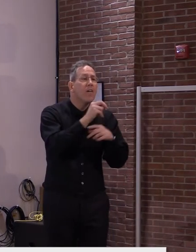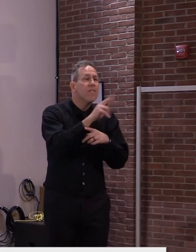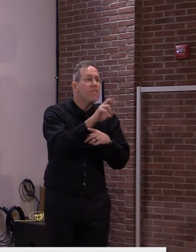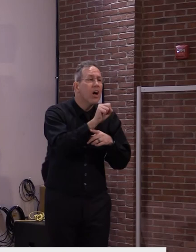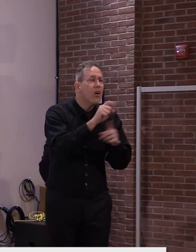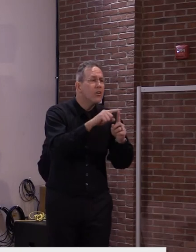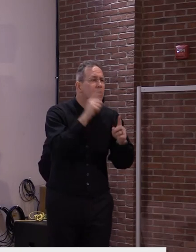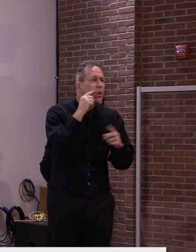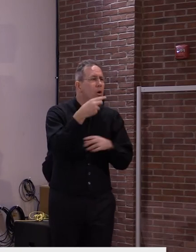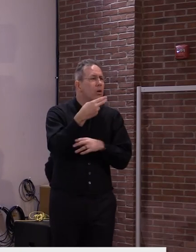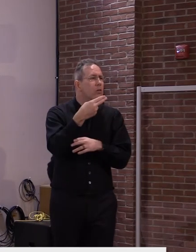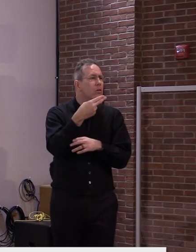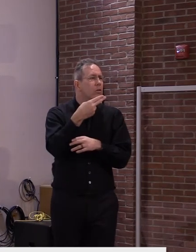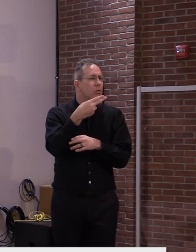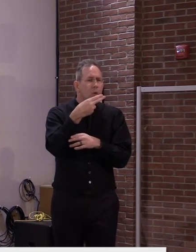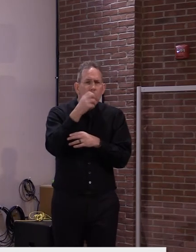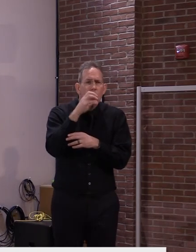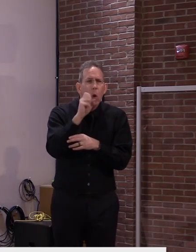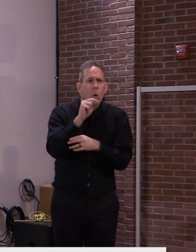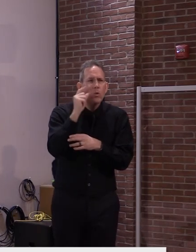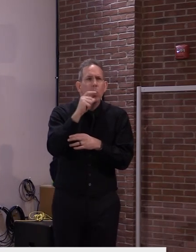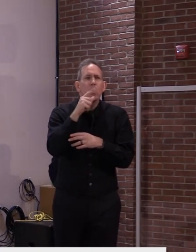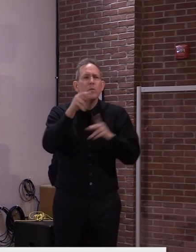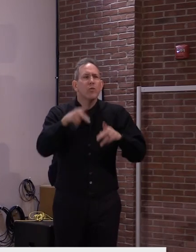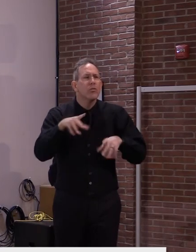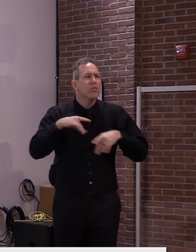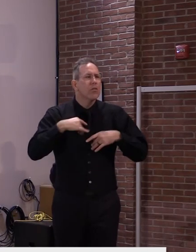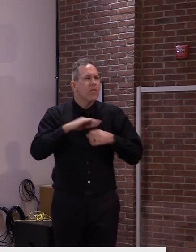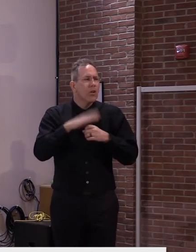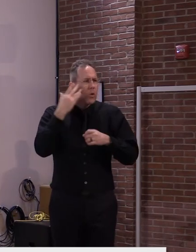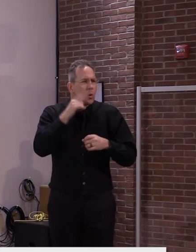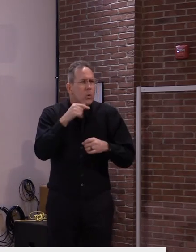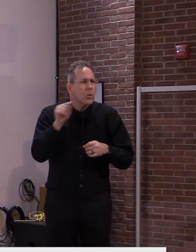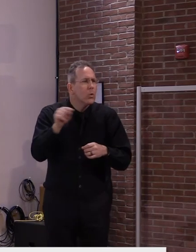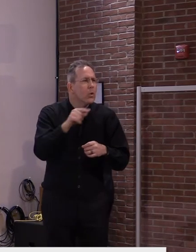from within like a month